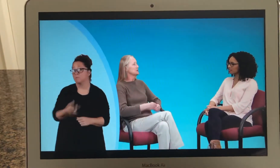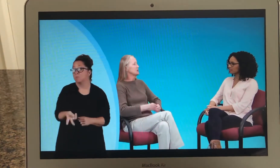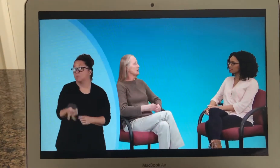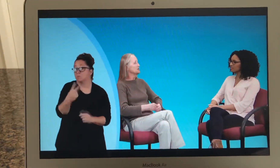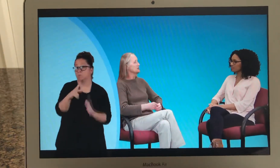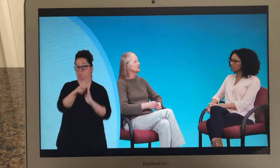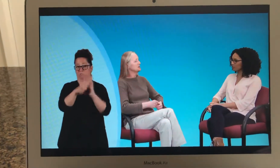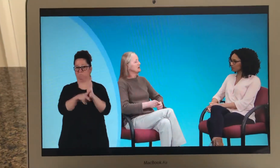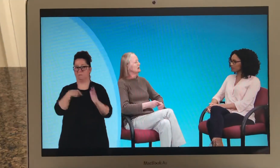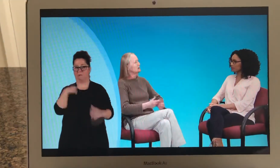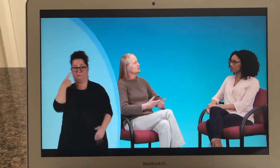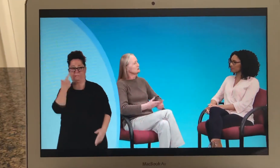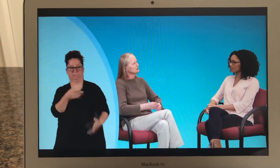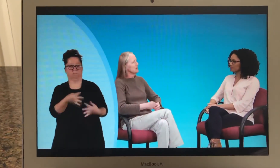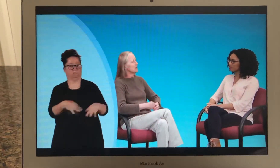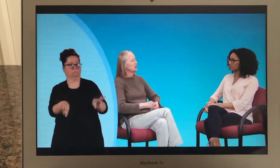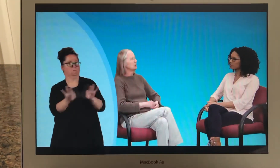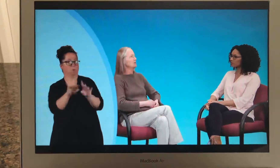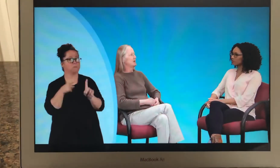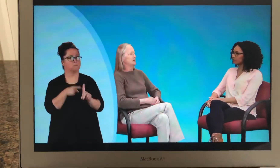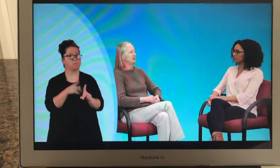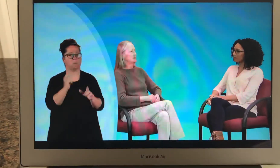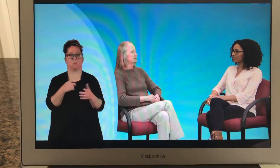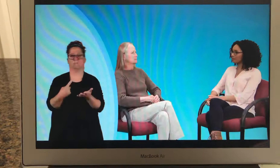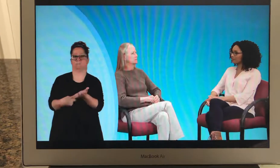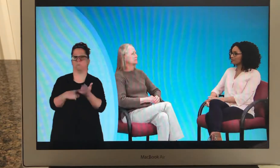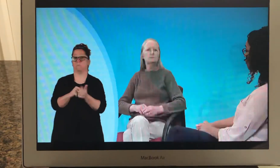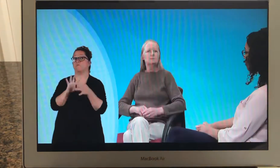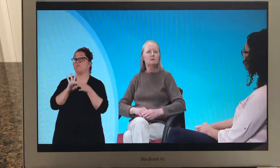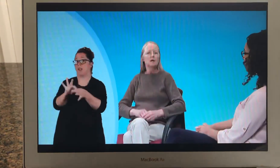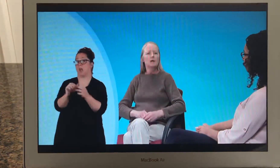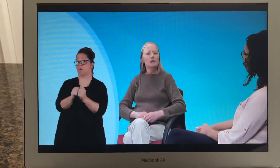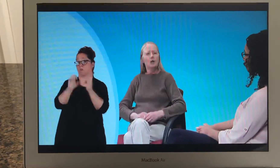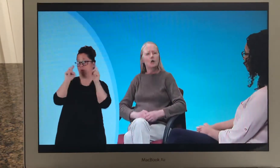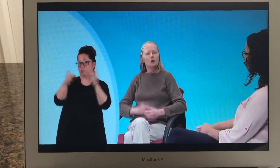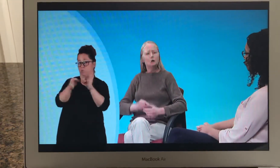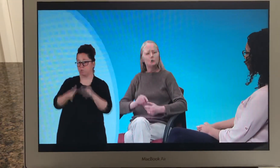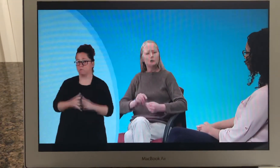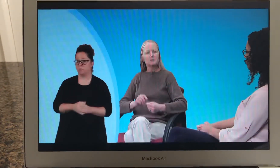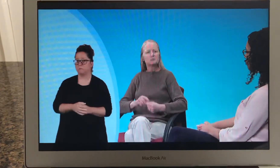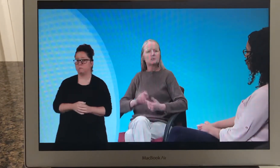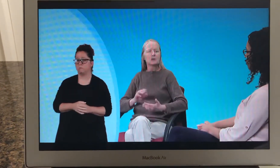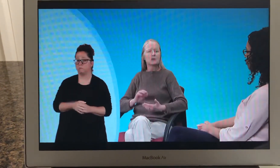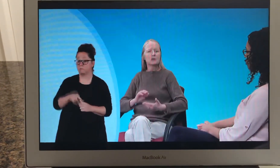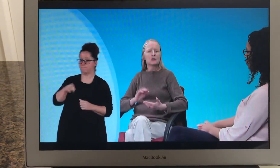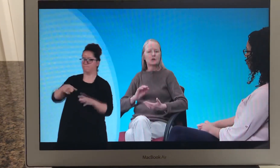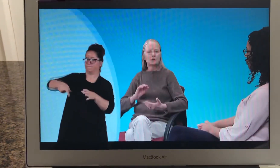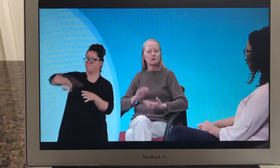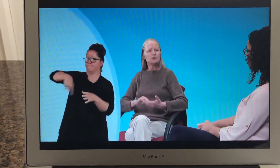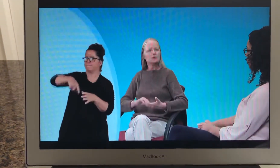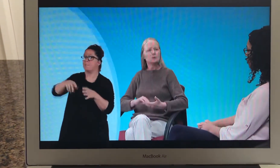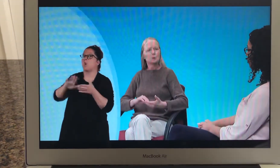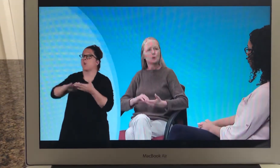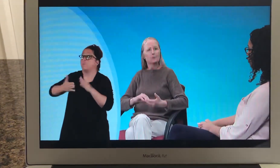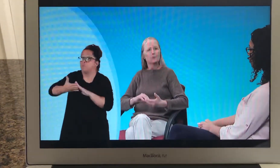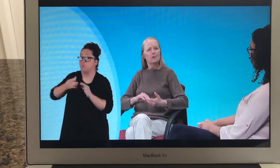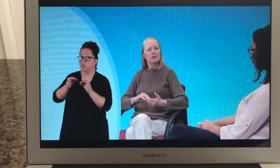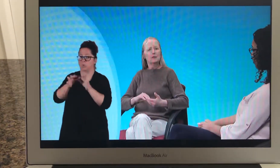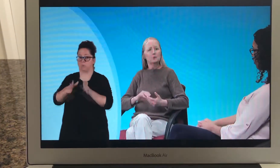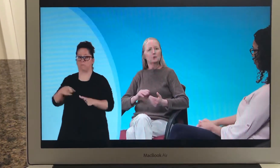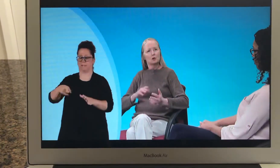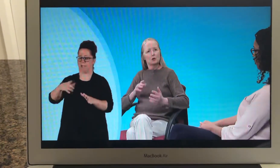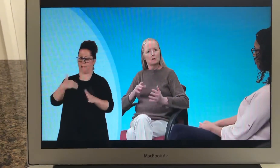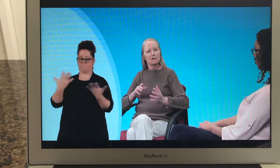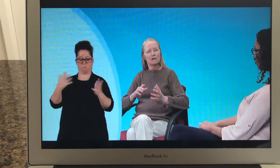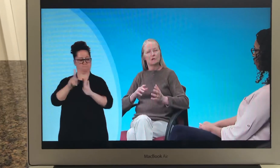of Ethics. There are 2 principles that are important to follow discussing with education interpreting.